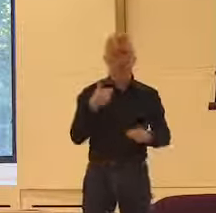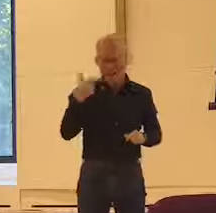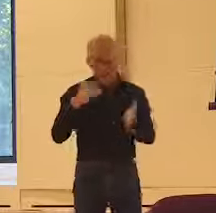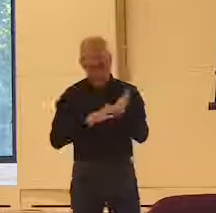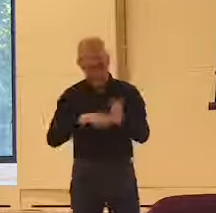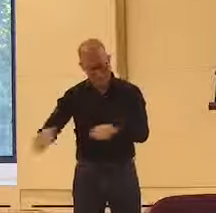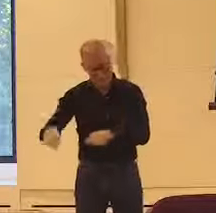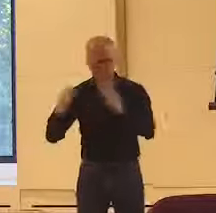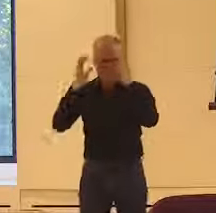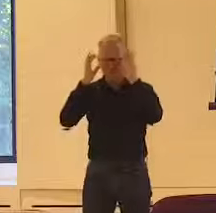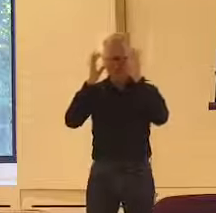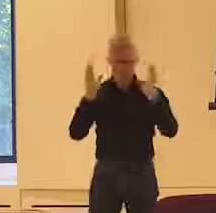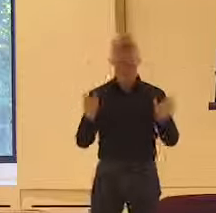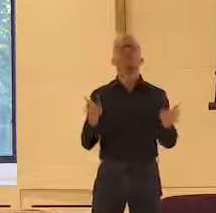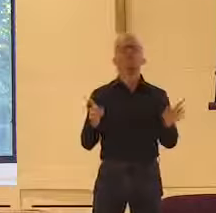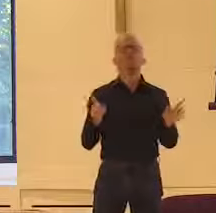Don't go so fast.